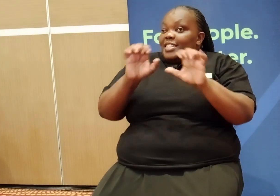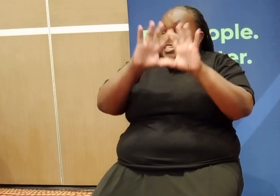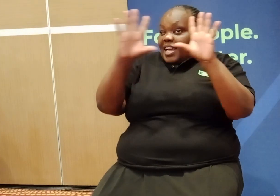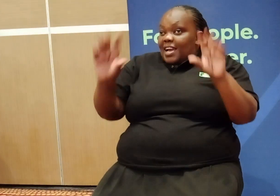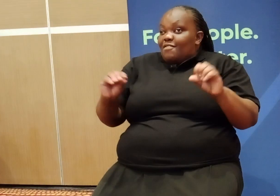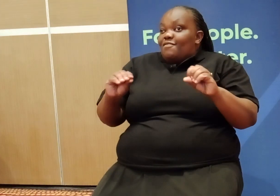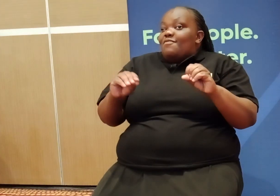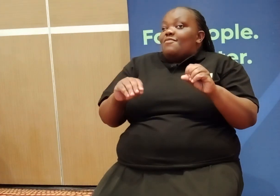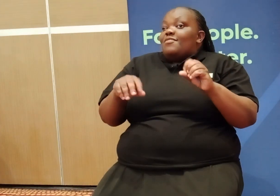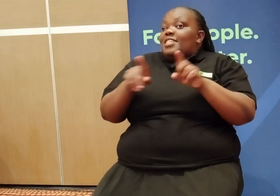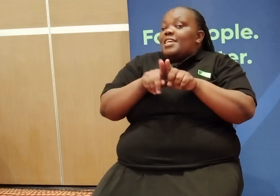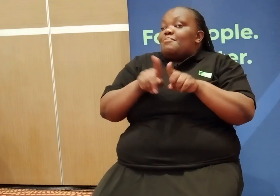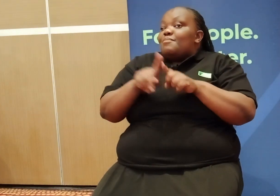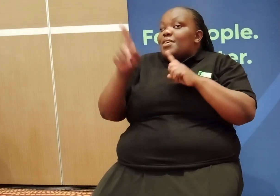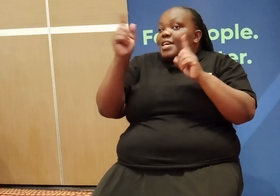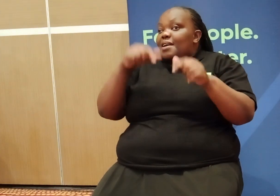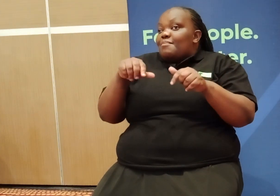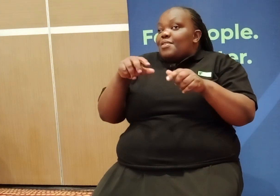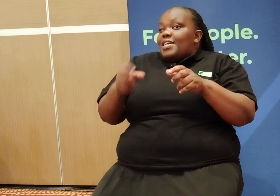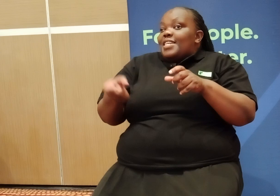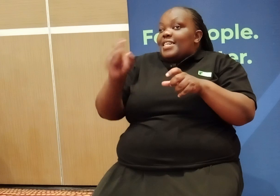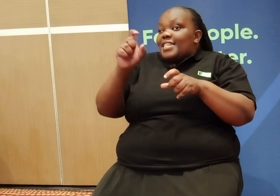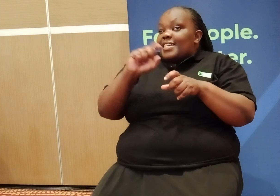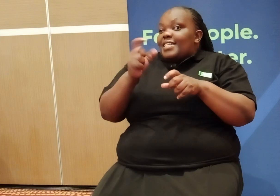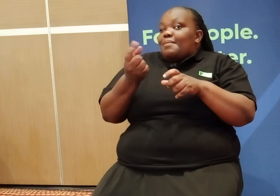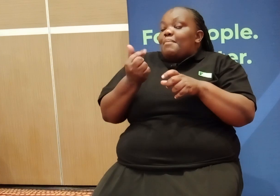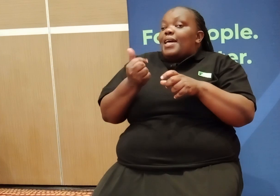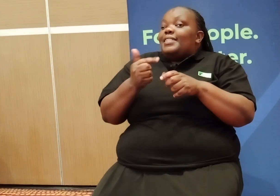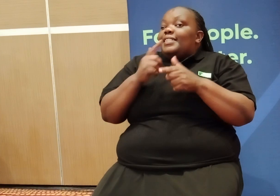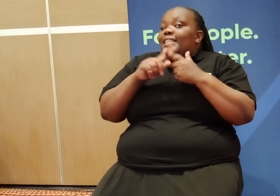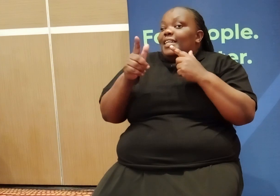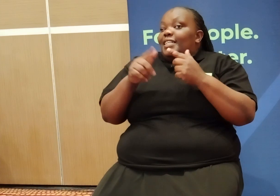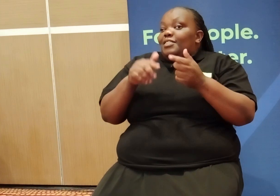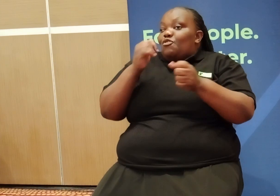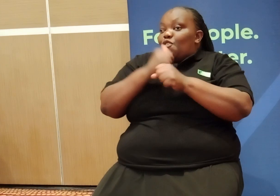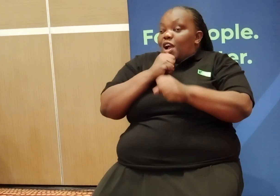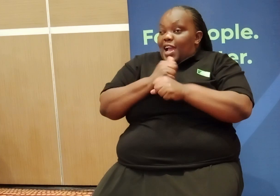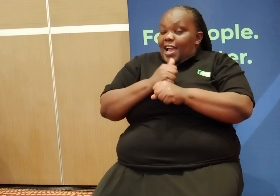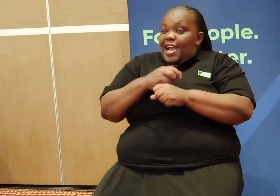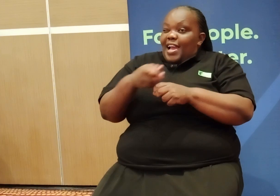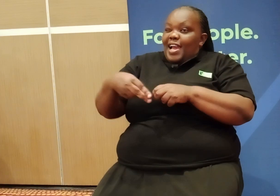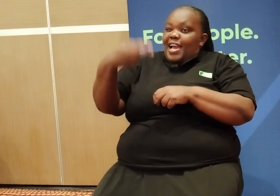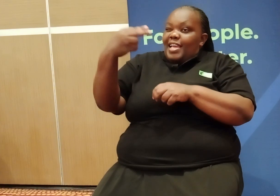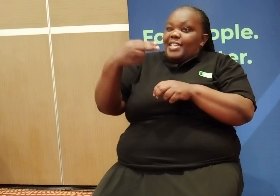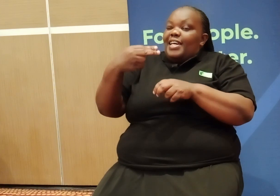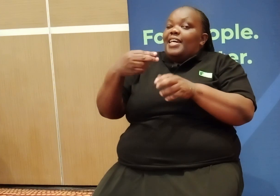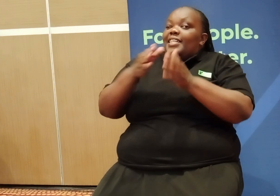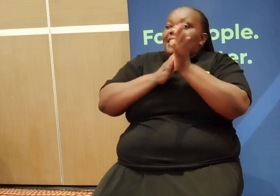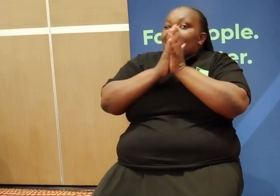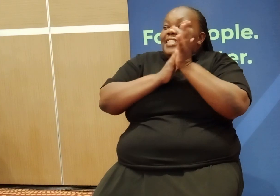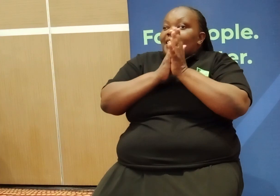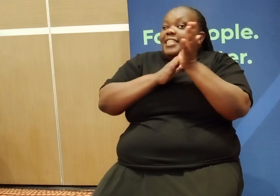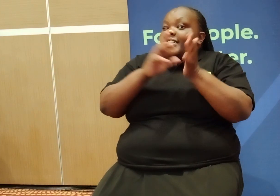headwinds arising from increased currency depreciation, higher interest rates, and inflation, among